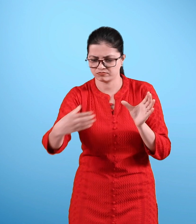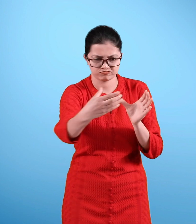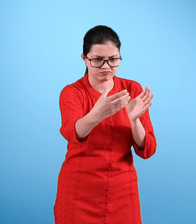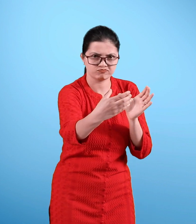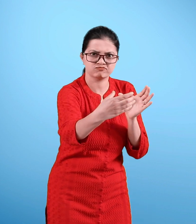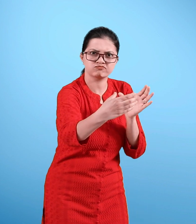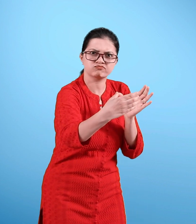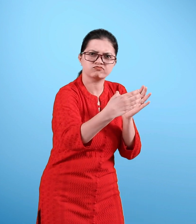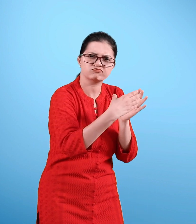is inside.